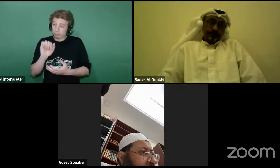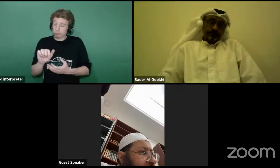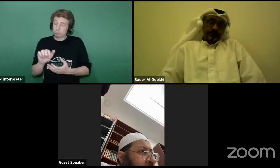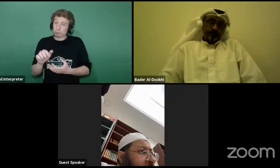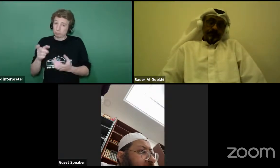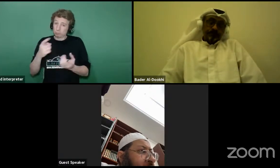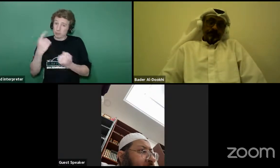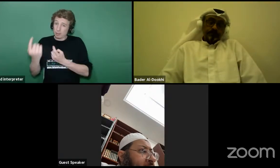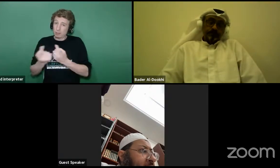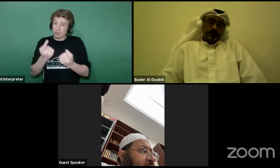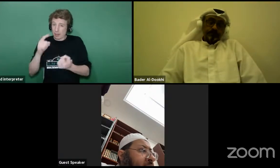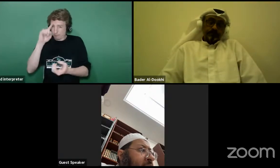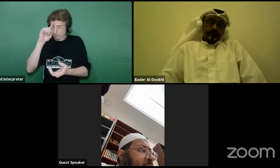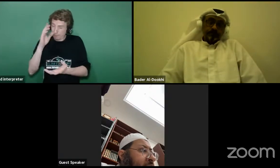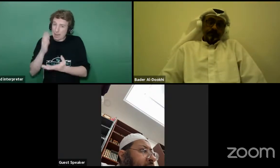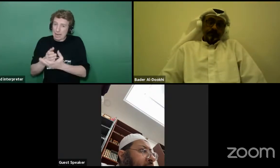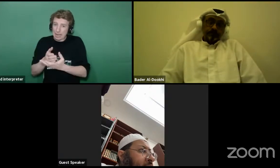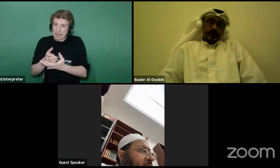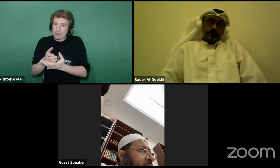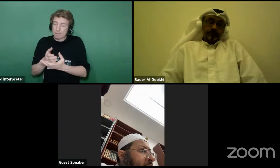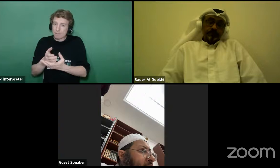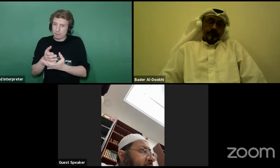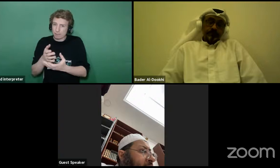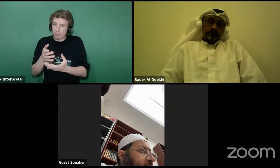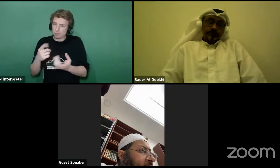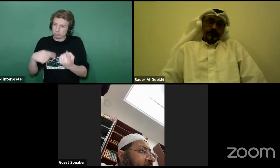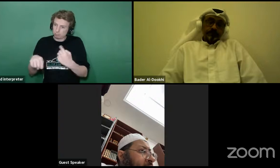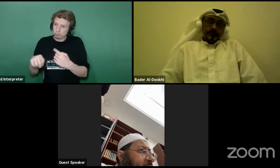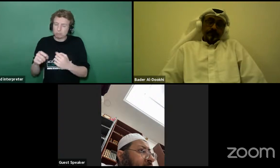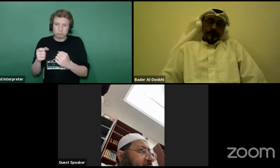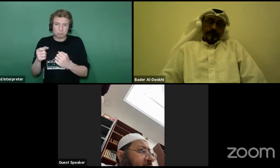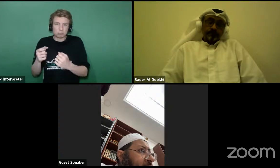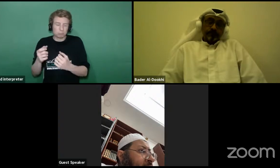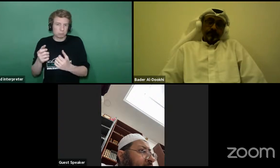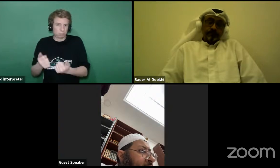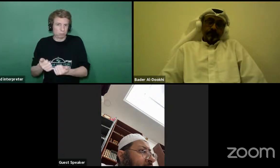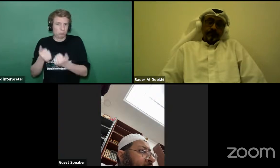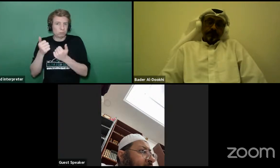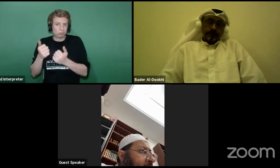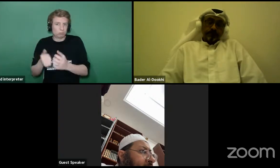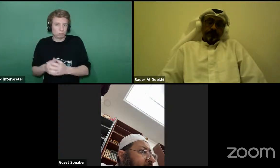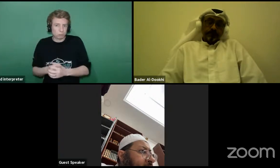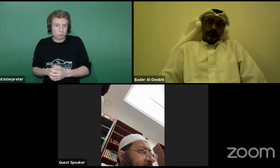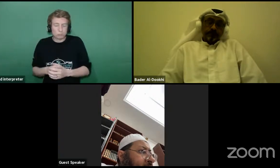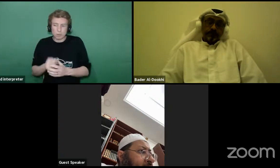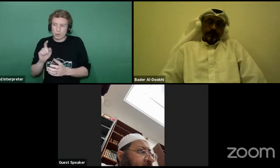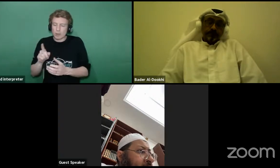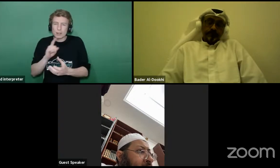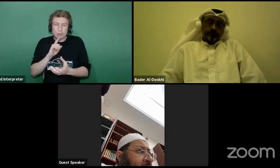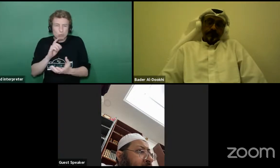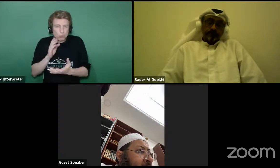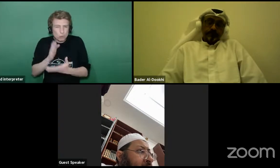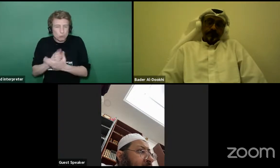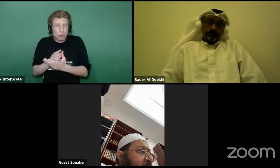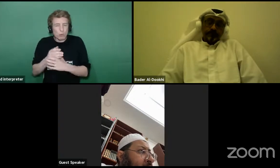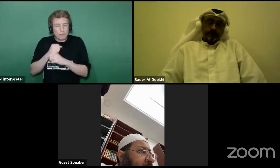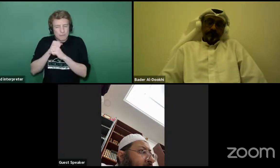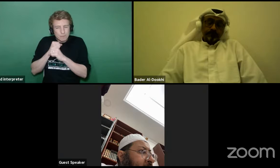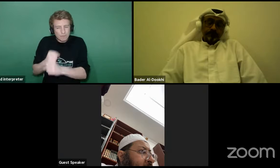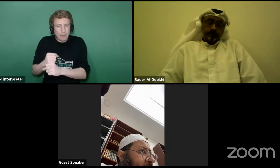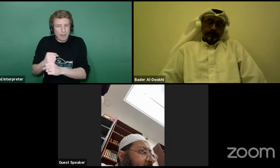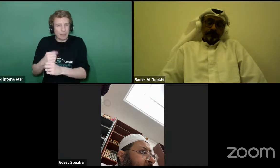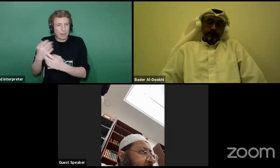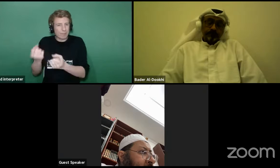and they are true believers who have completed their faith. So it's a sign of those true believers who have completed